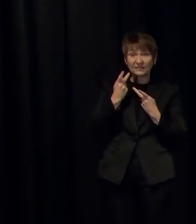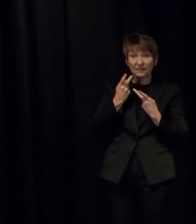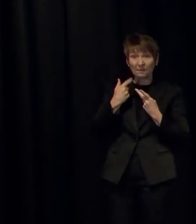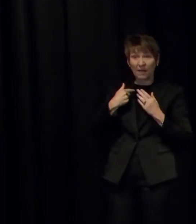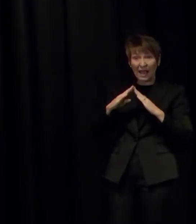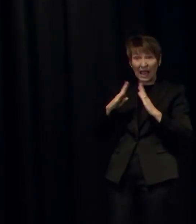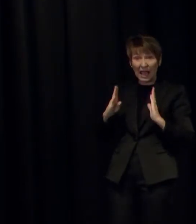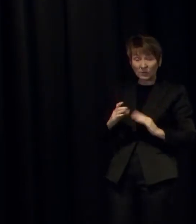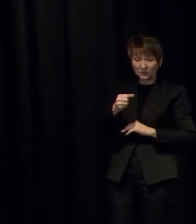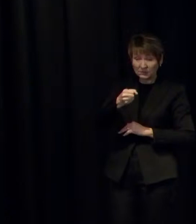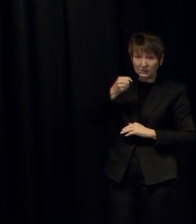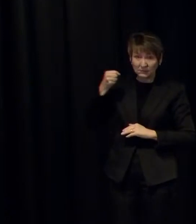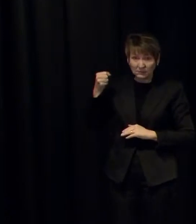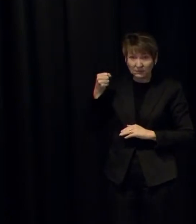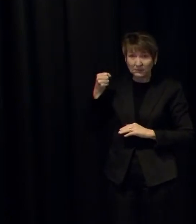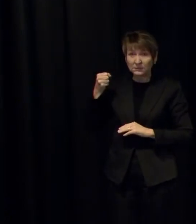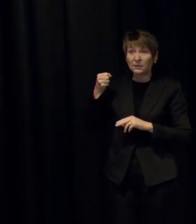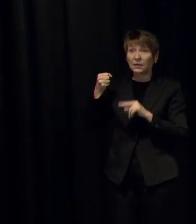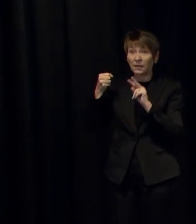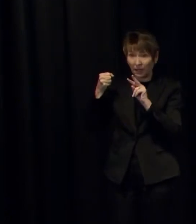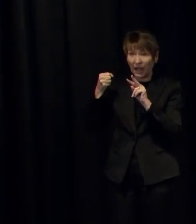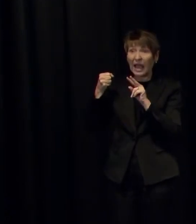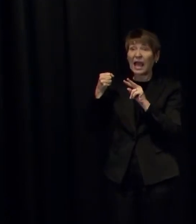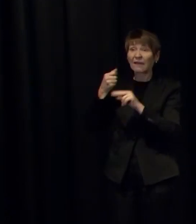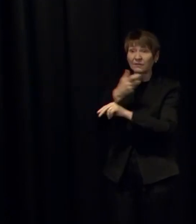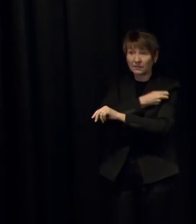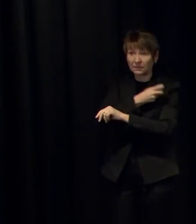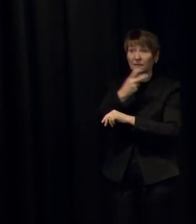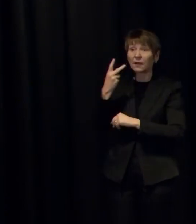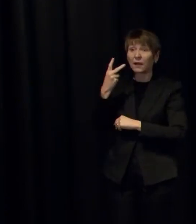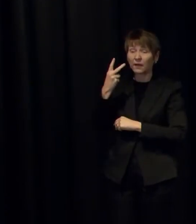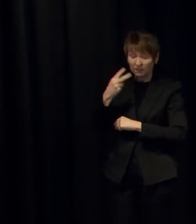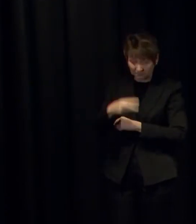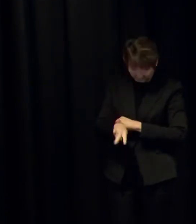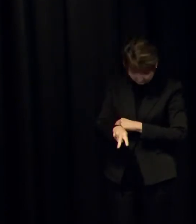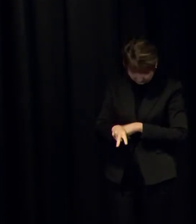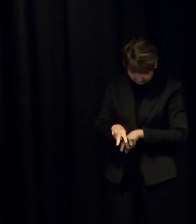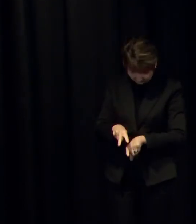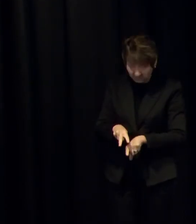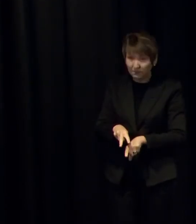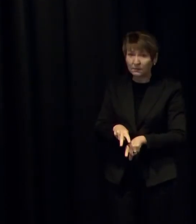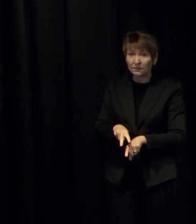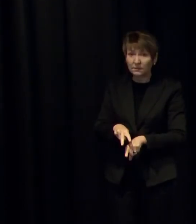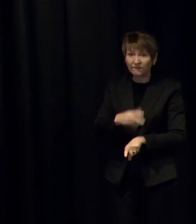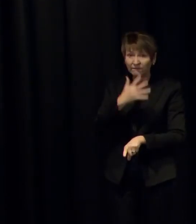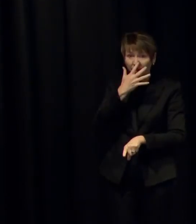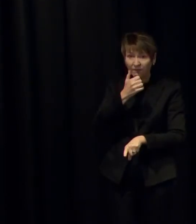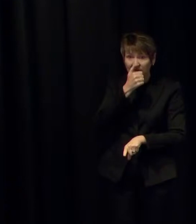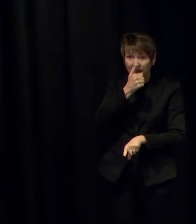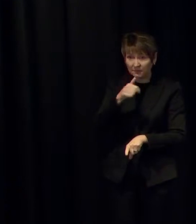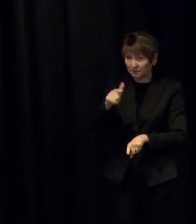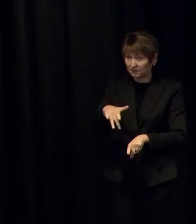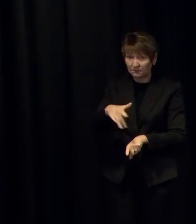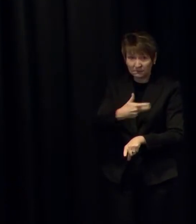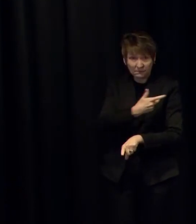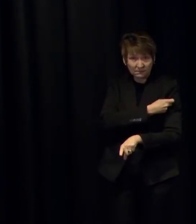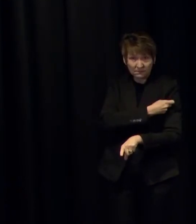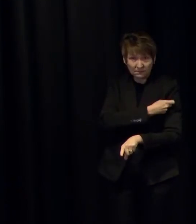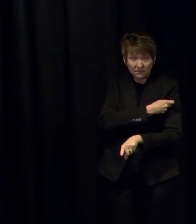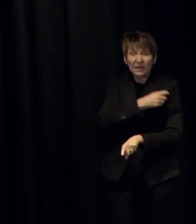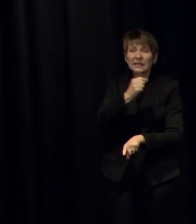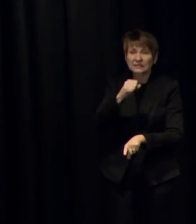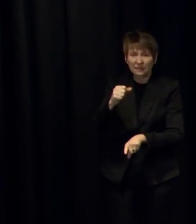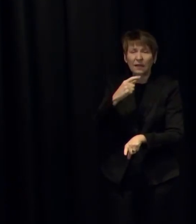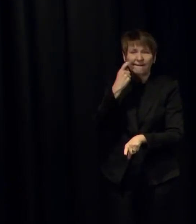cohort who are vulnerable. And we do have 25,000 active cases. That's, again, at a different juncture to New South Wales